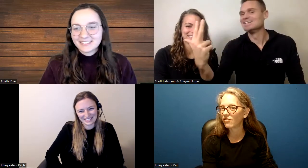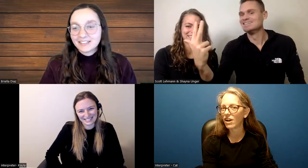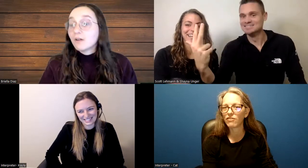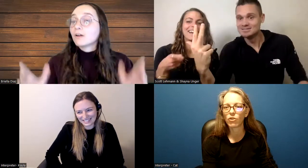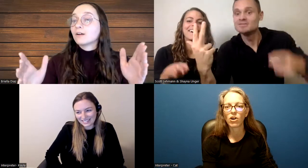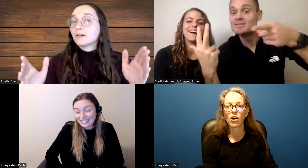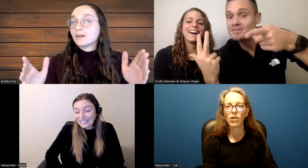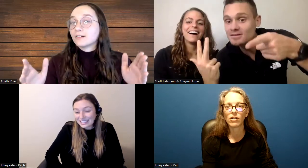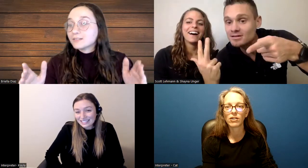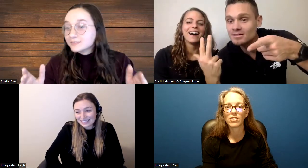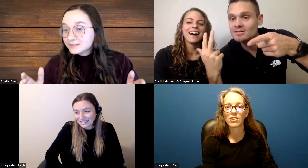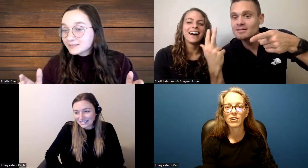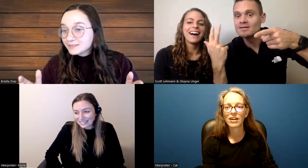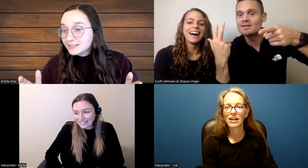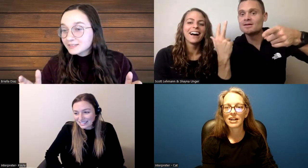6, 5, 4.